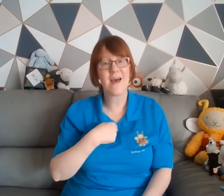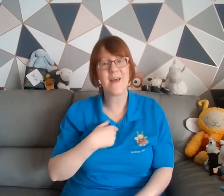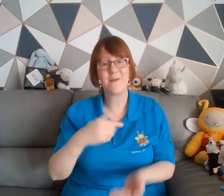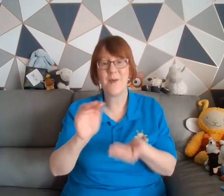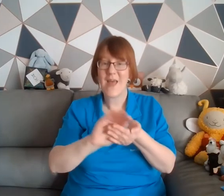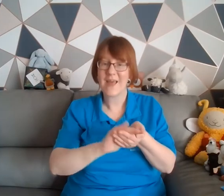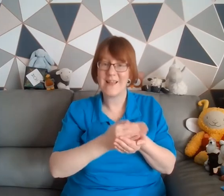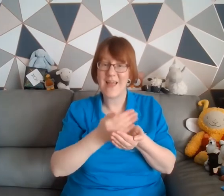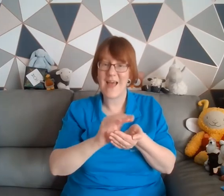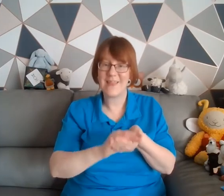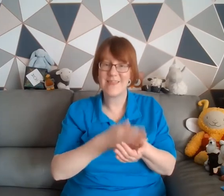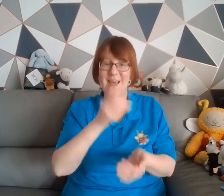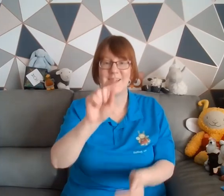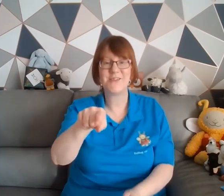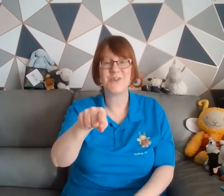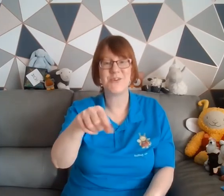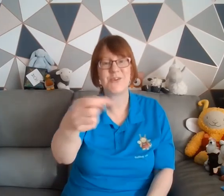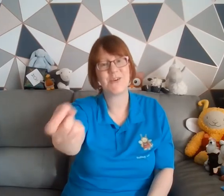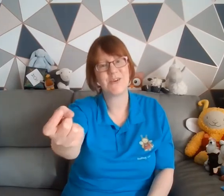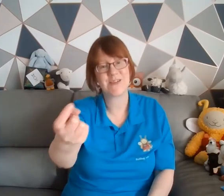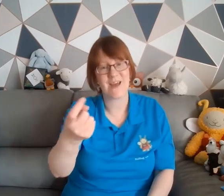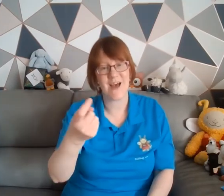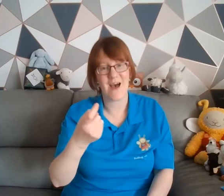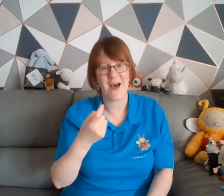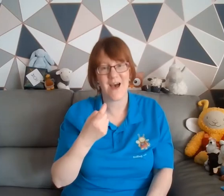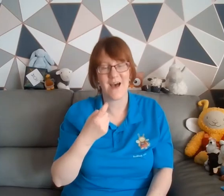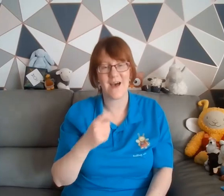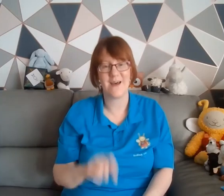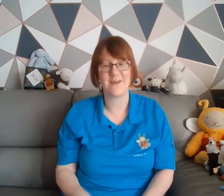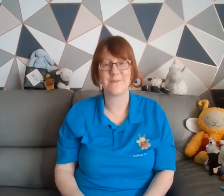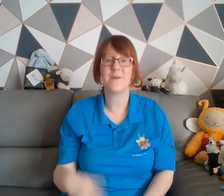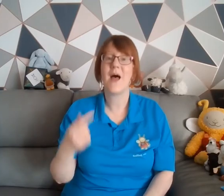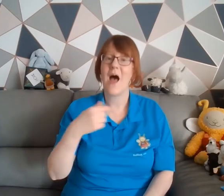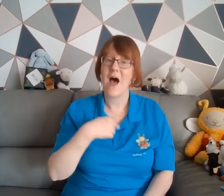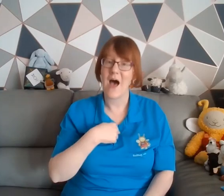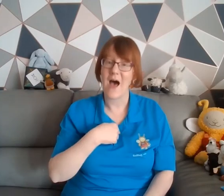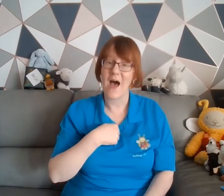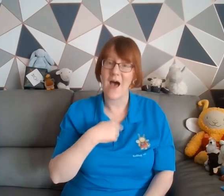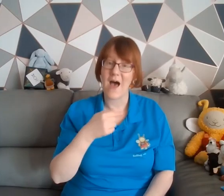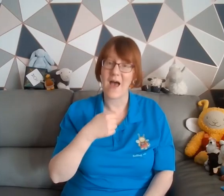I am glad that you could come.